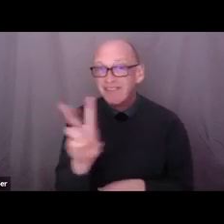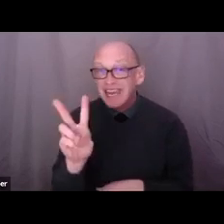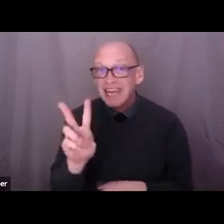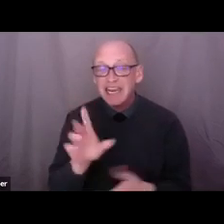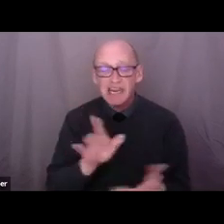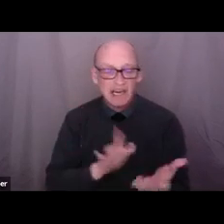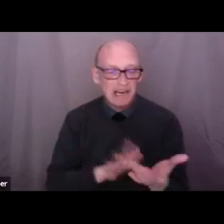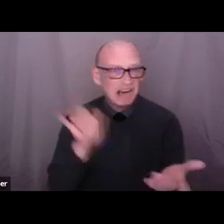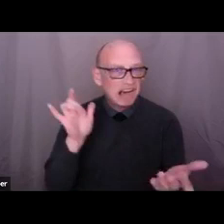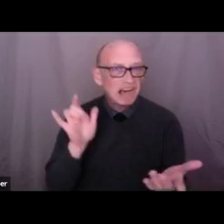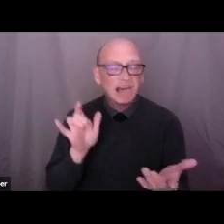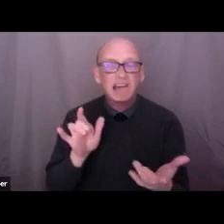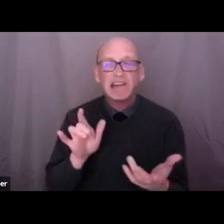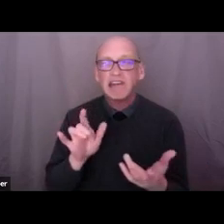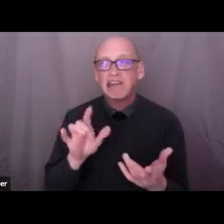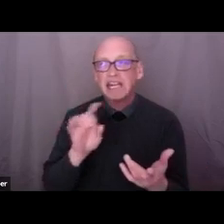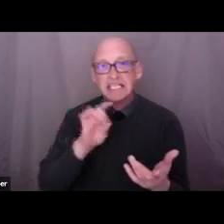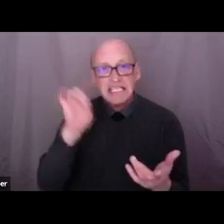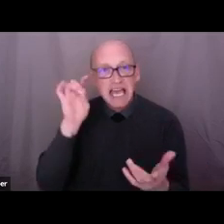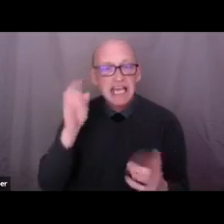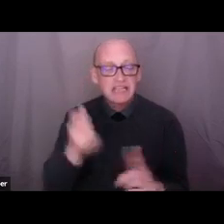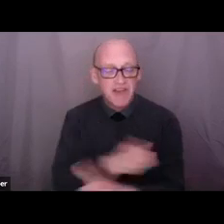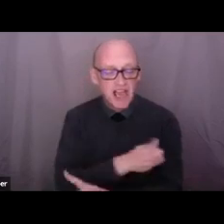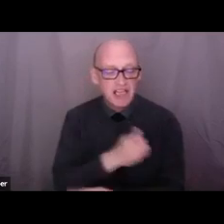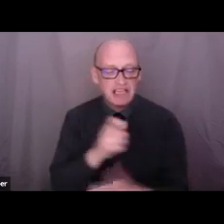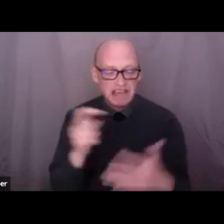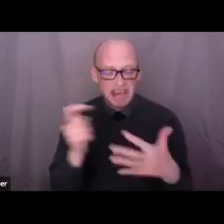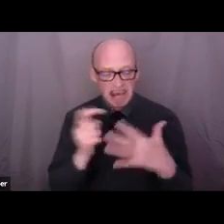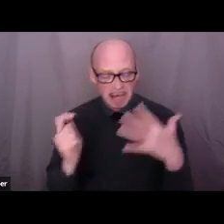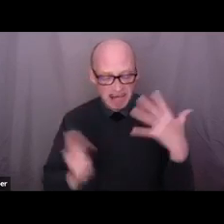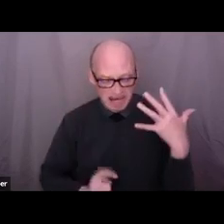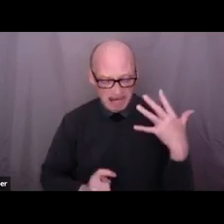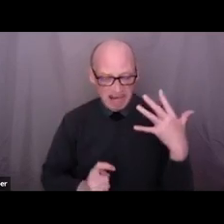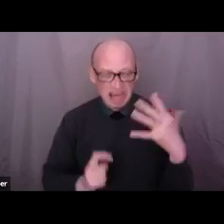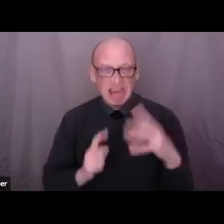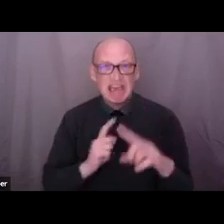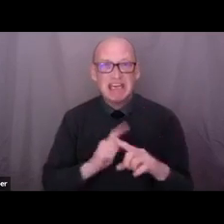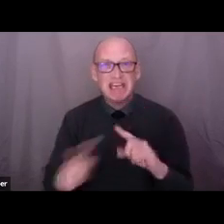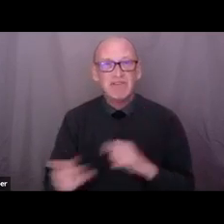of sexual violence, and all these other forms of